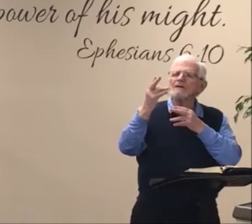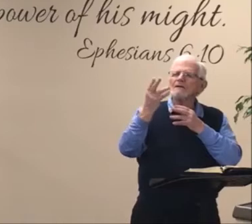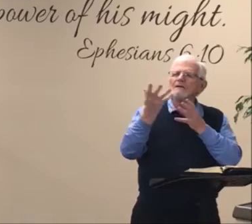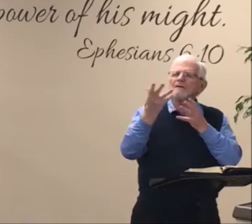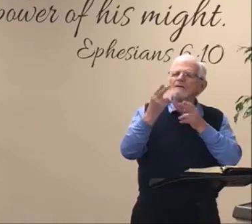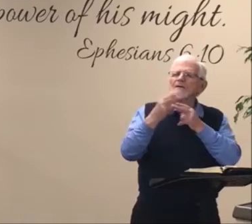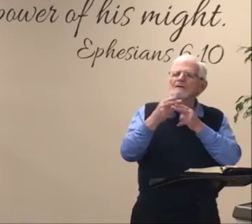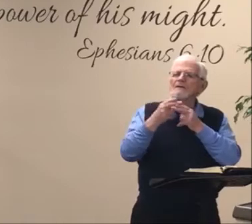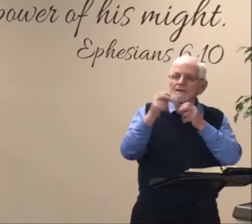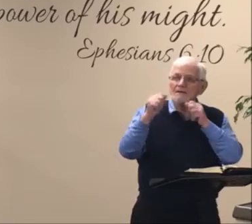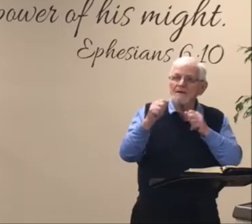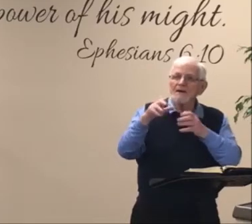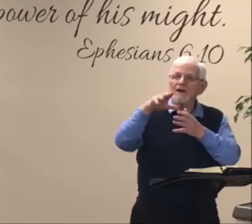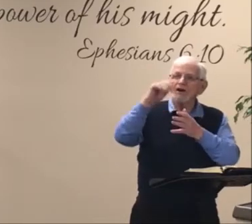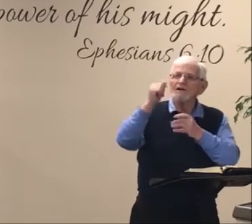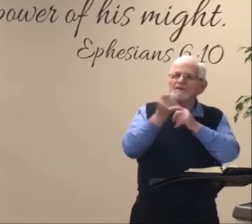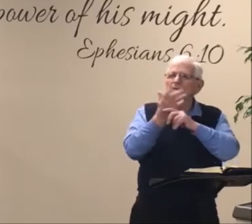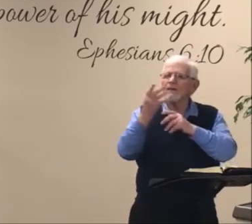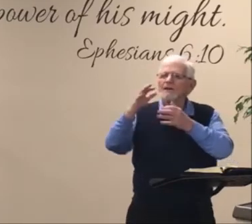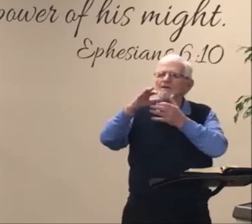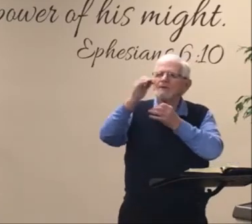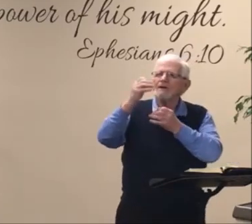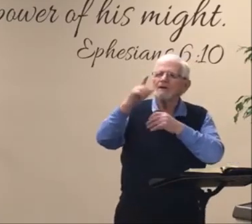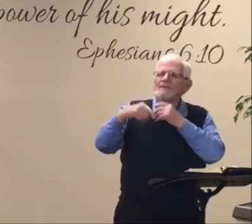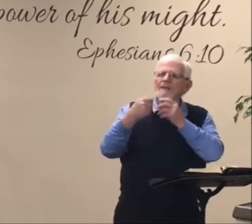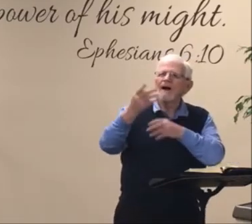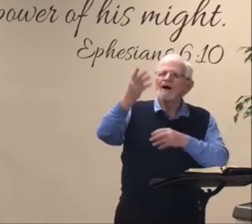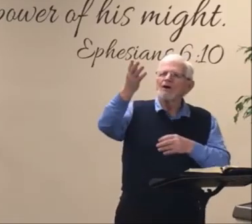God, can I learn something spiritual about you?